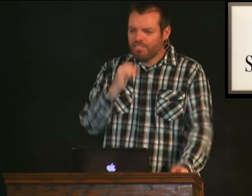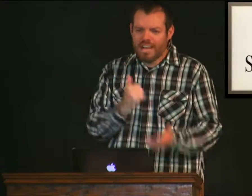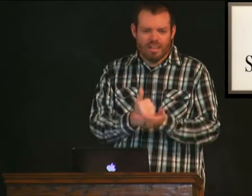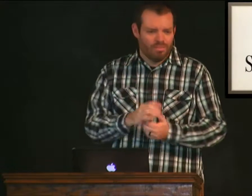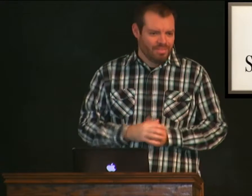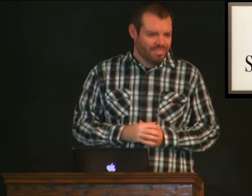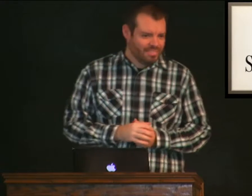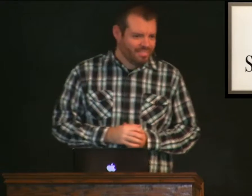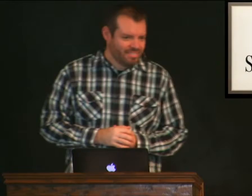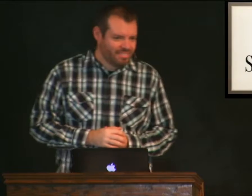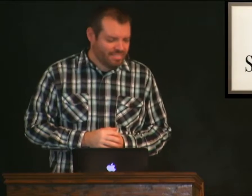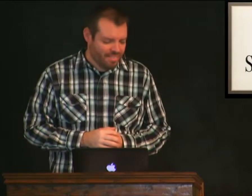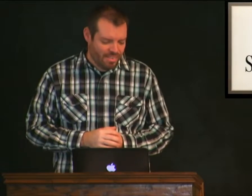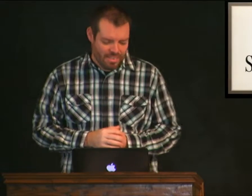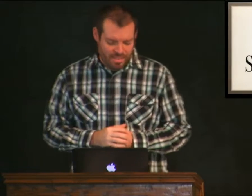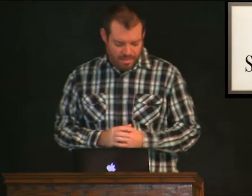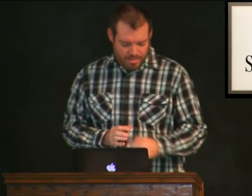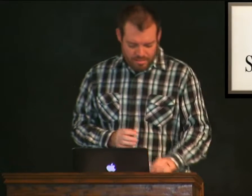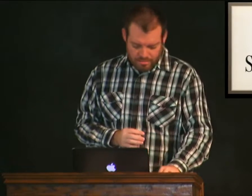You look for help.